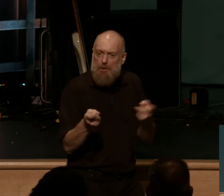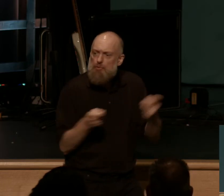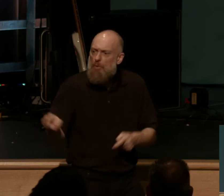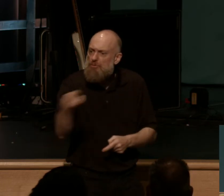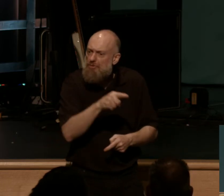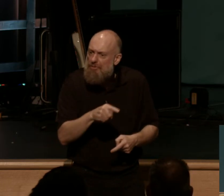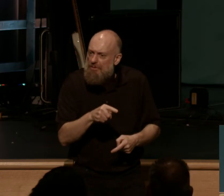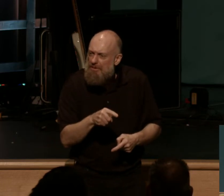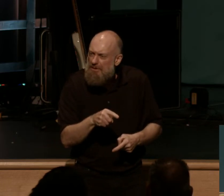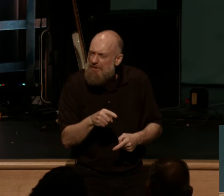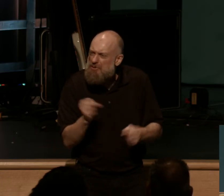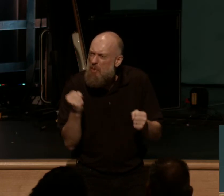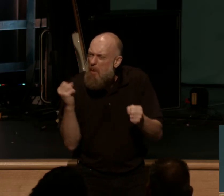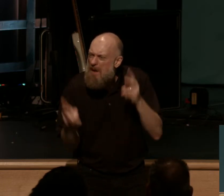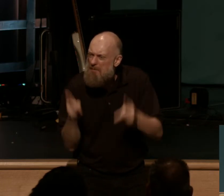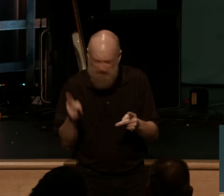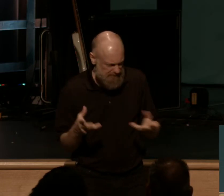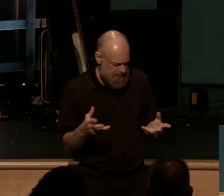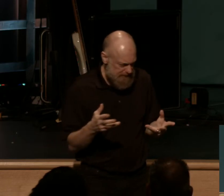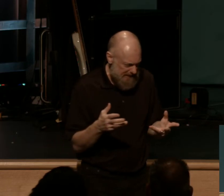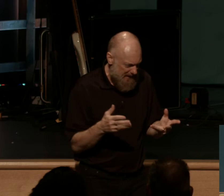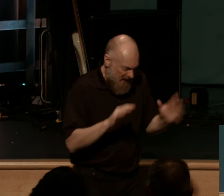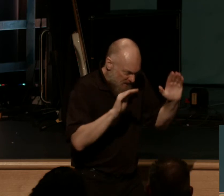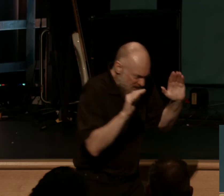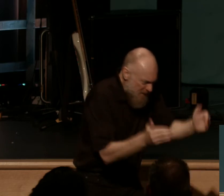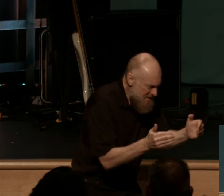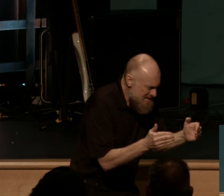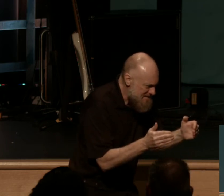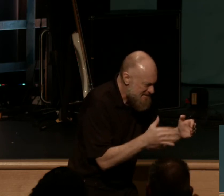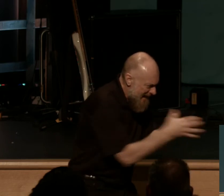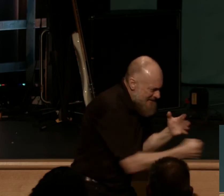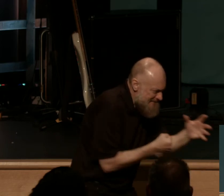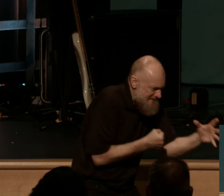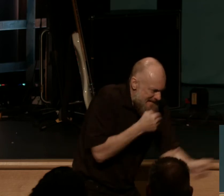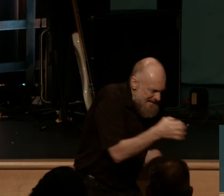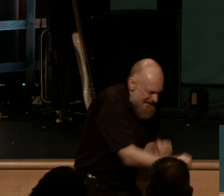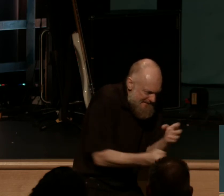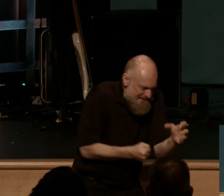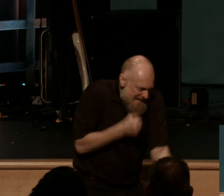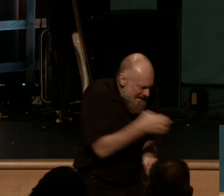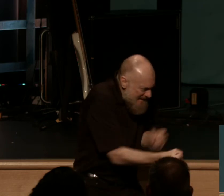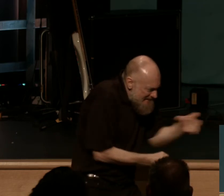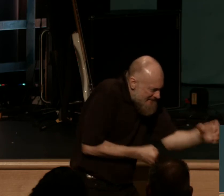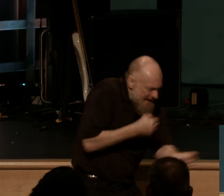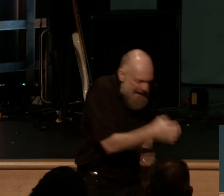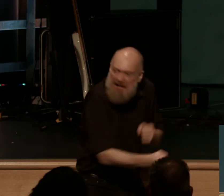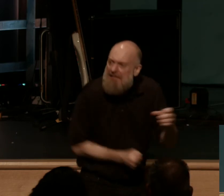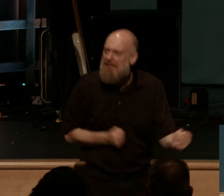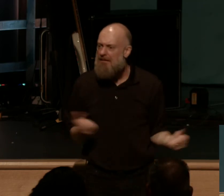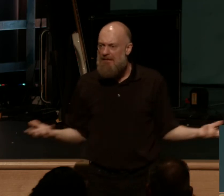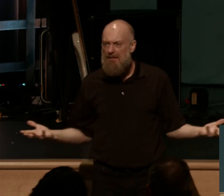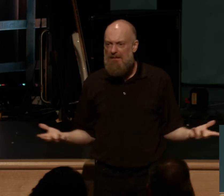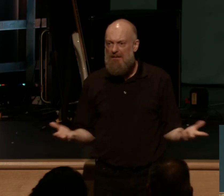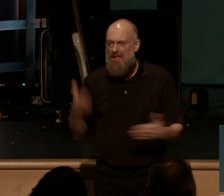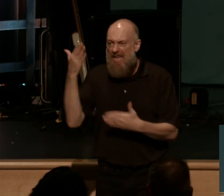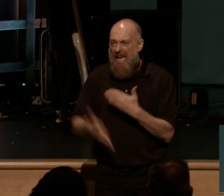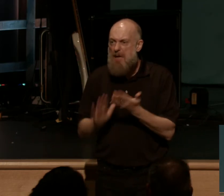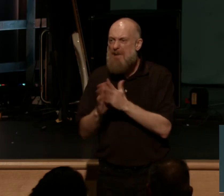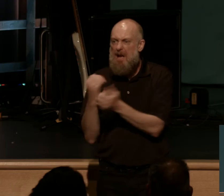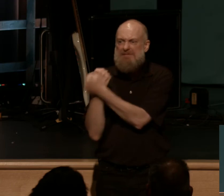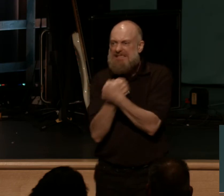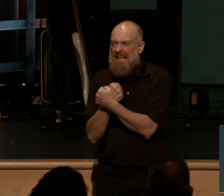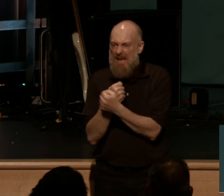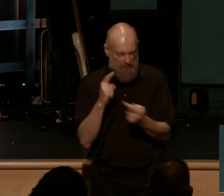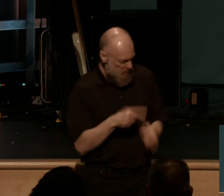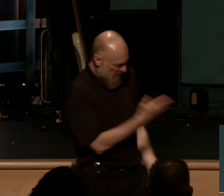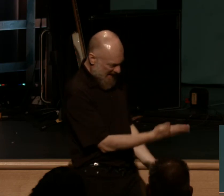watched so many people spend their whole lives trying to keep up with what they own, because in the end, they are slaves to the